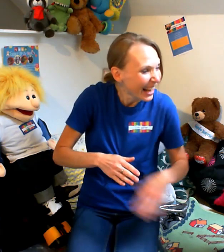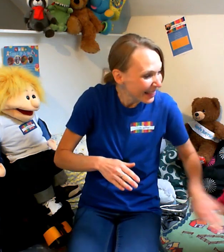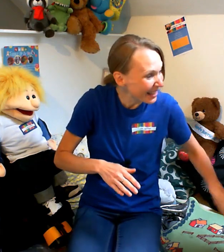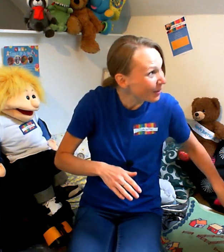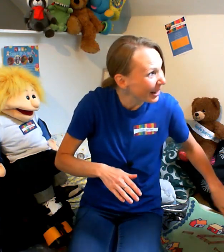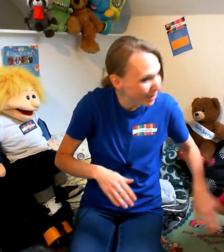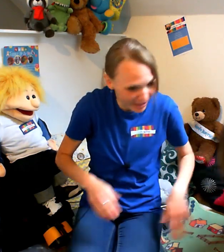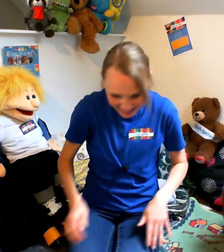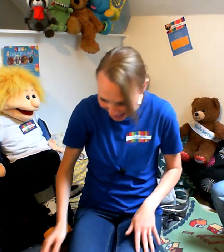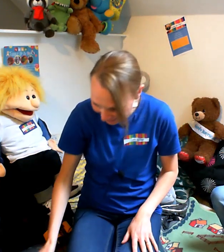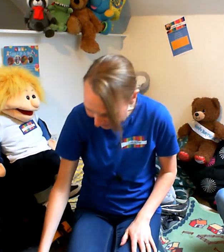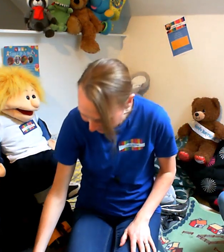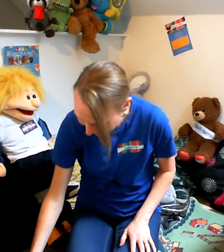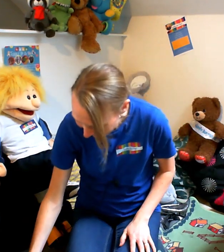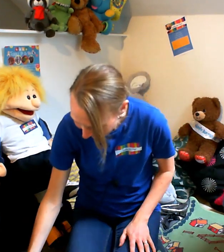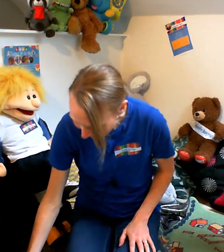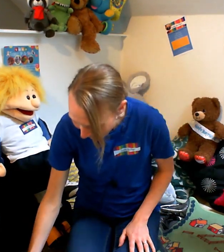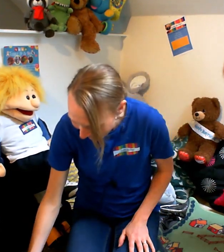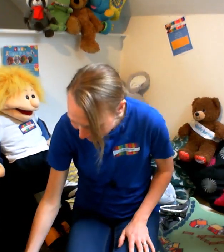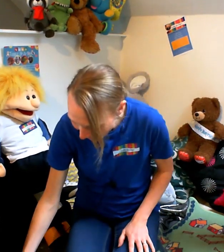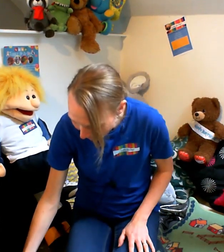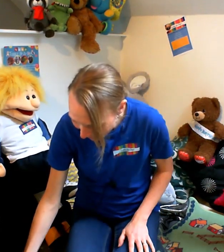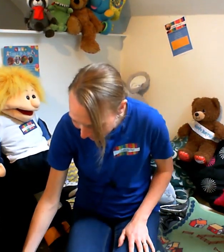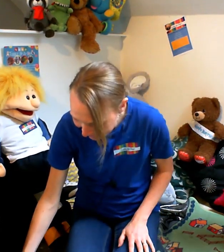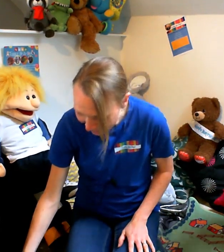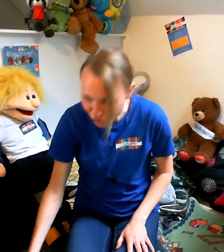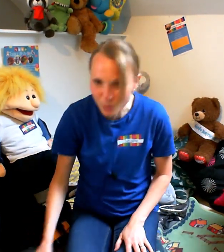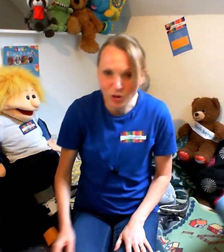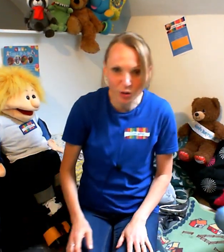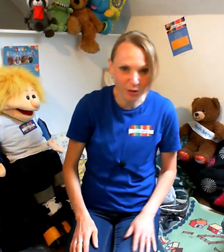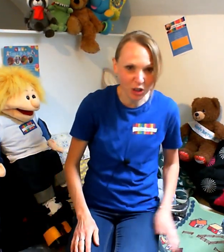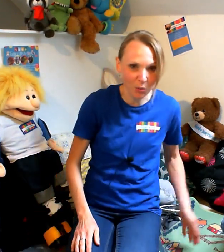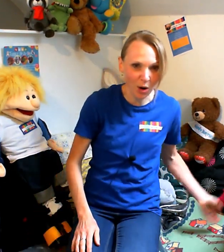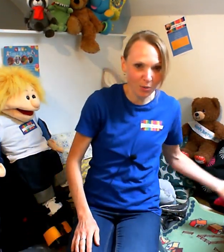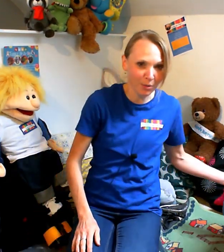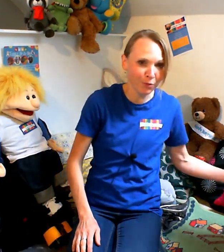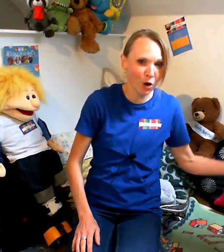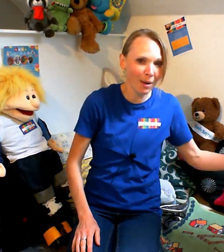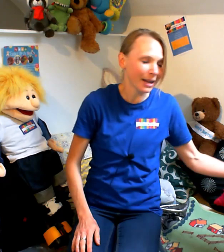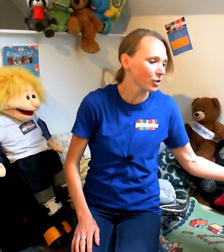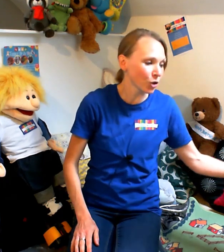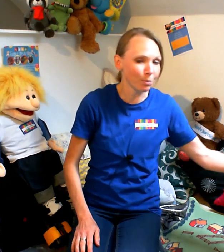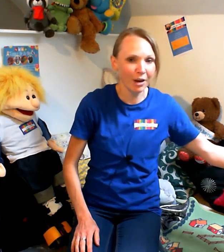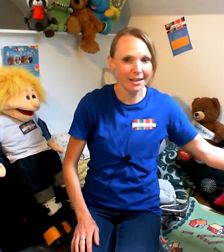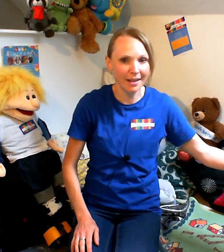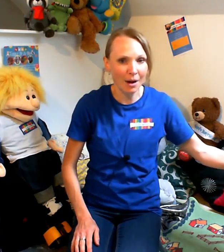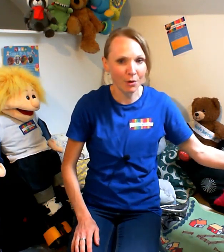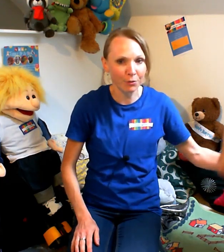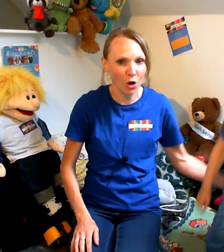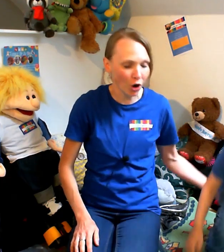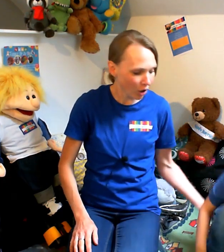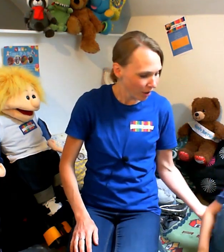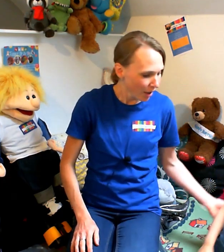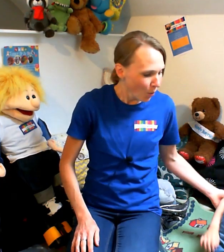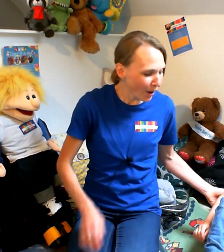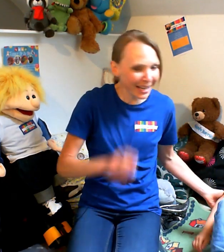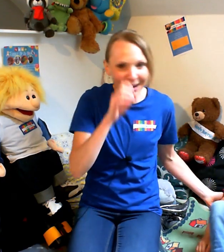That's quite noisy. Let's go ahead and do another fishy one before my son breaks our floor. We're going to